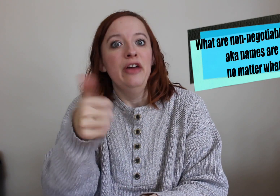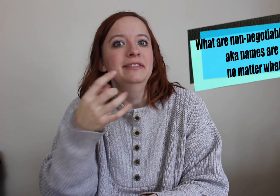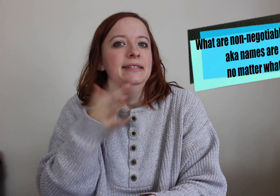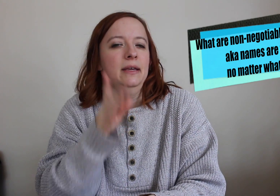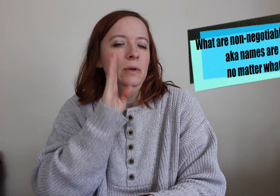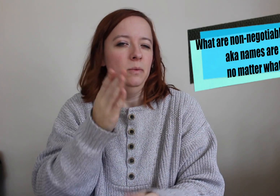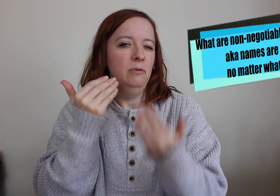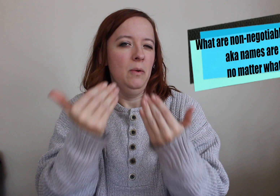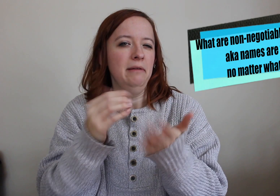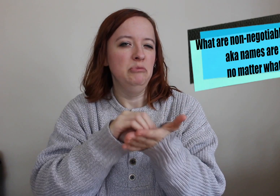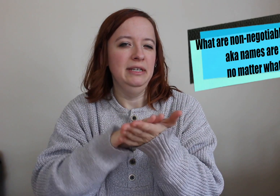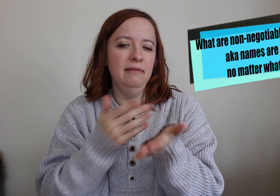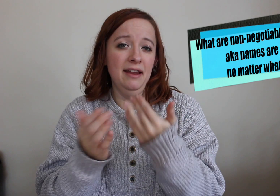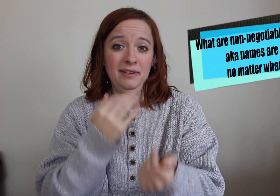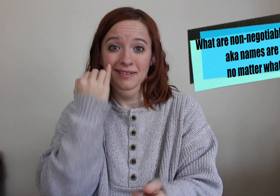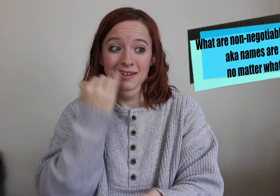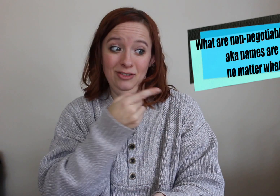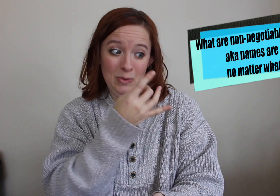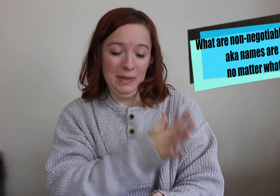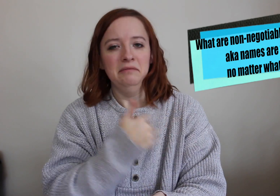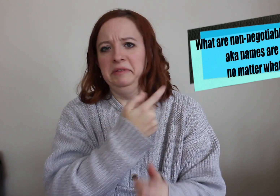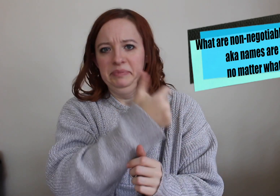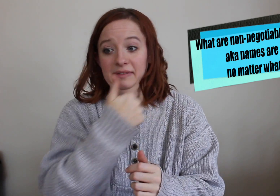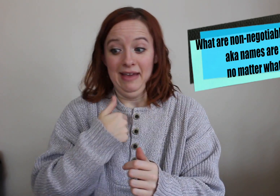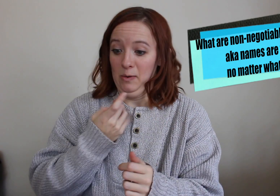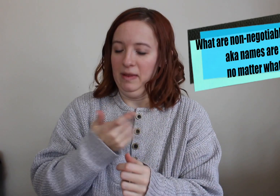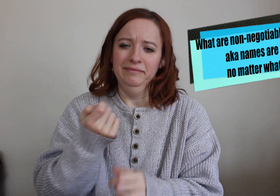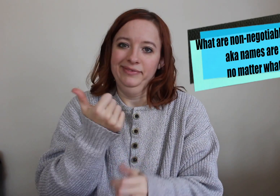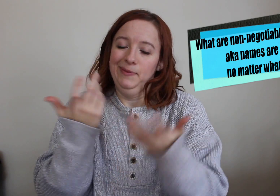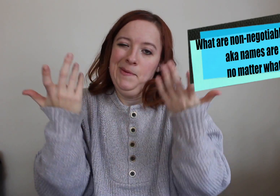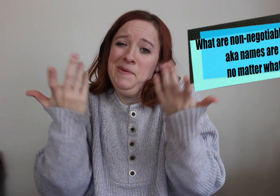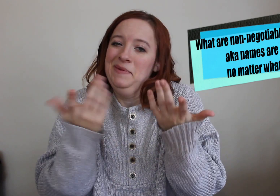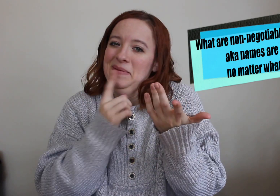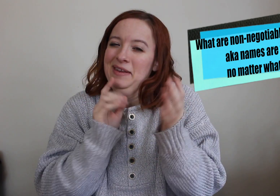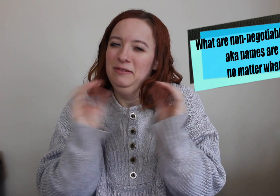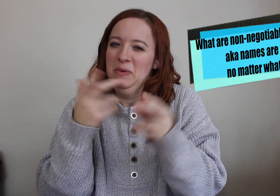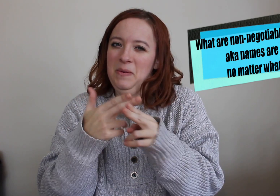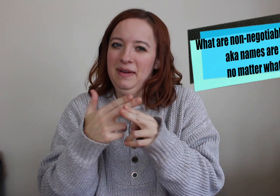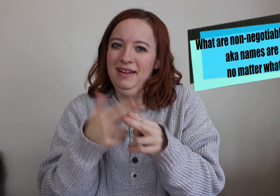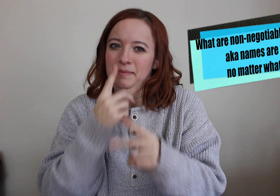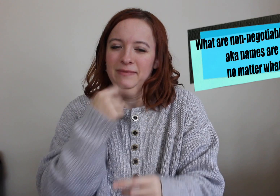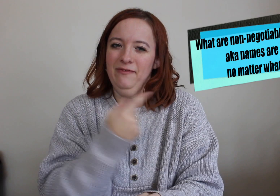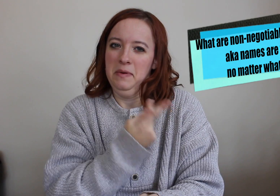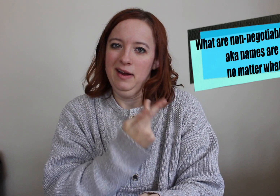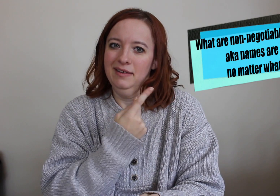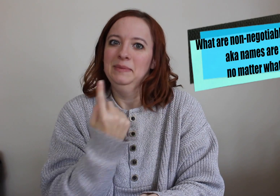like, even if the other one didn't like it, we go ahead and put down regardless. Like, if she doesn't like something, I take it off. If, vice versa, then that's what happens.